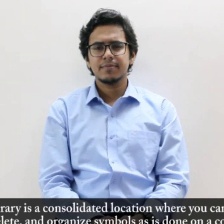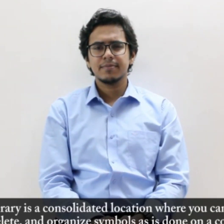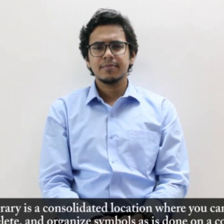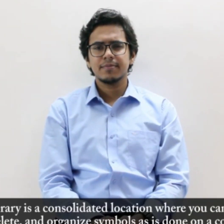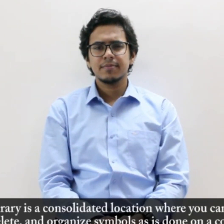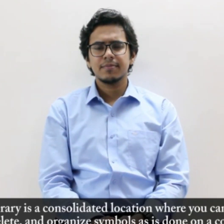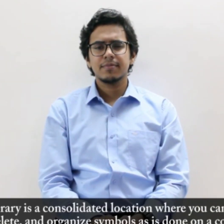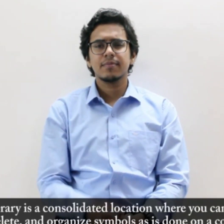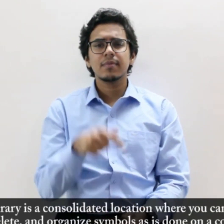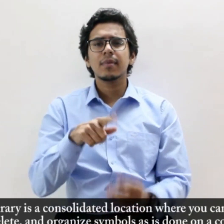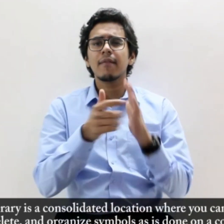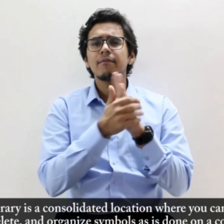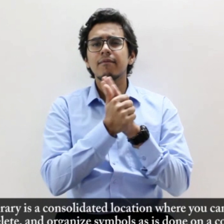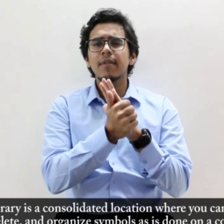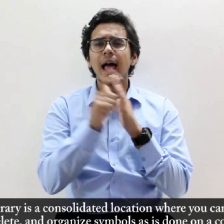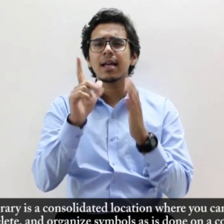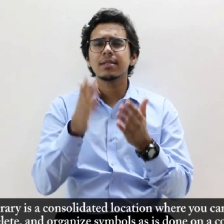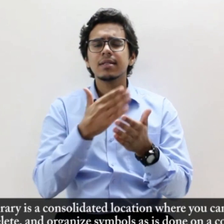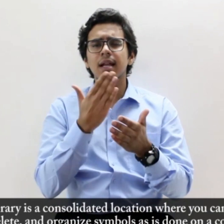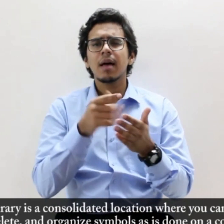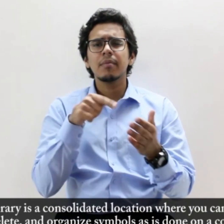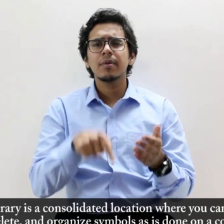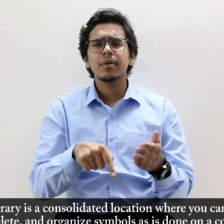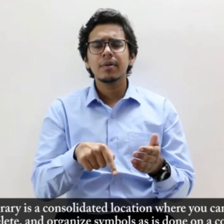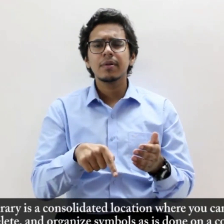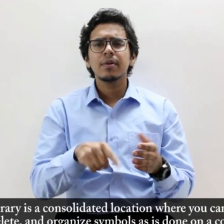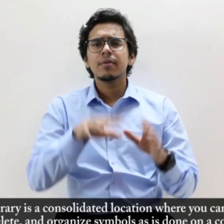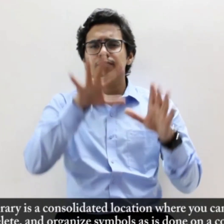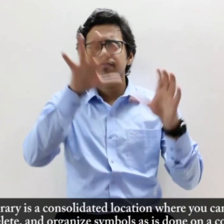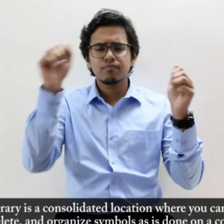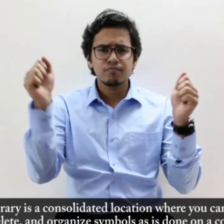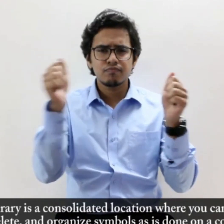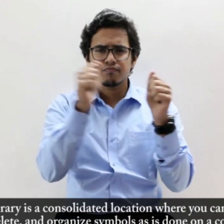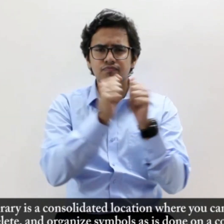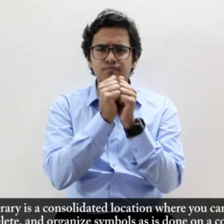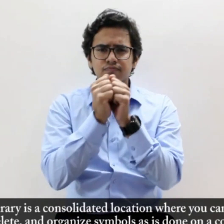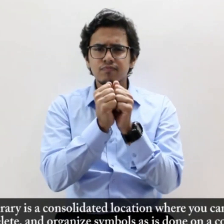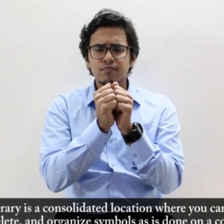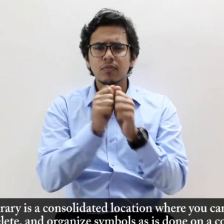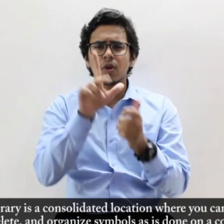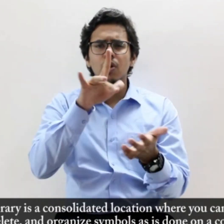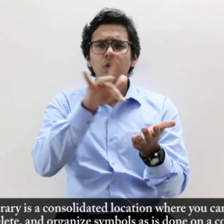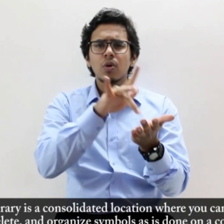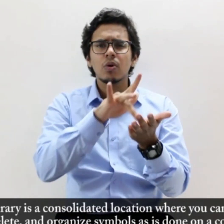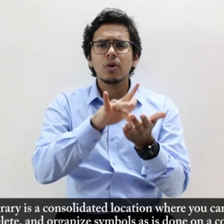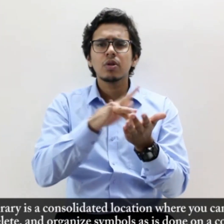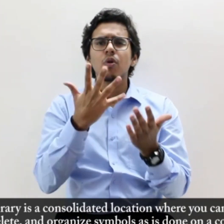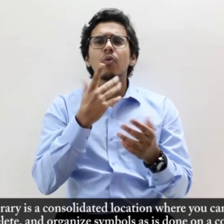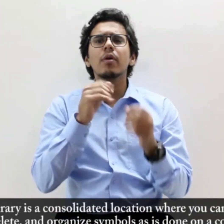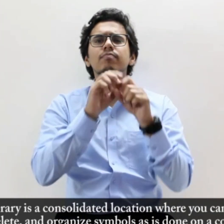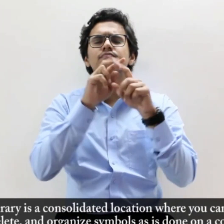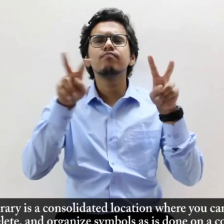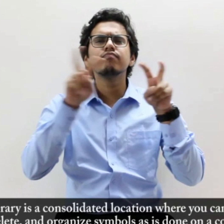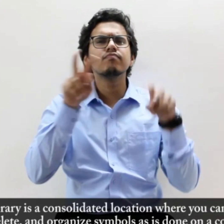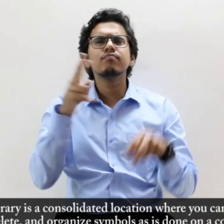The Flash library is a consolidated location where you can browse,